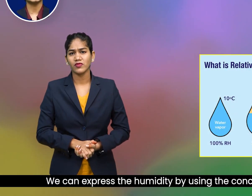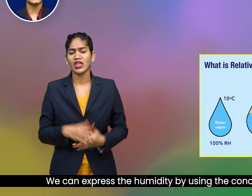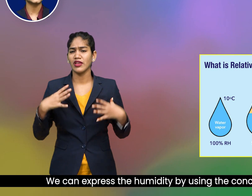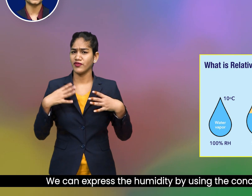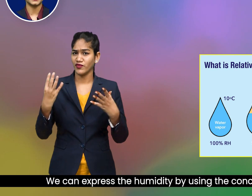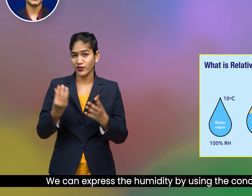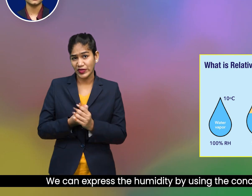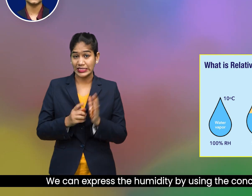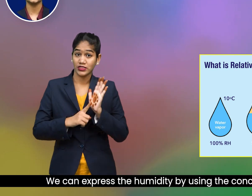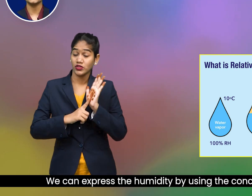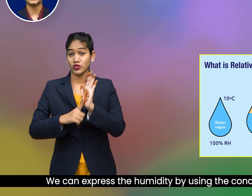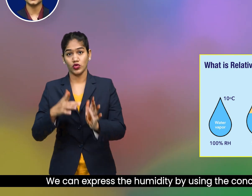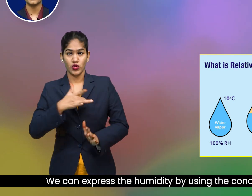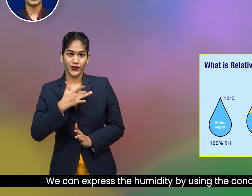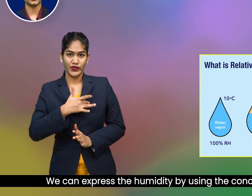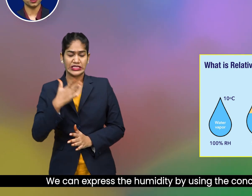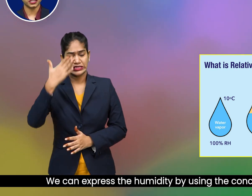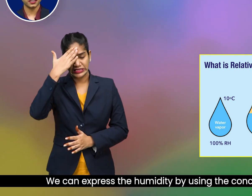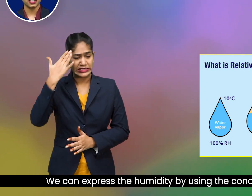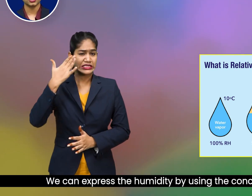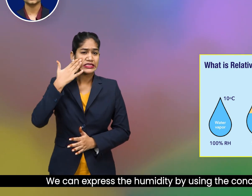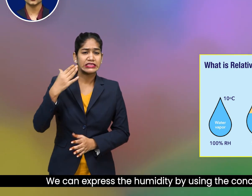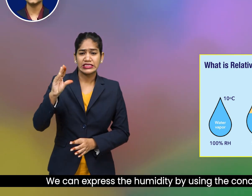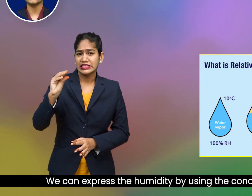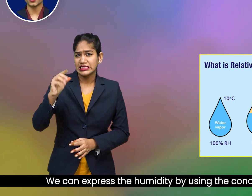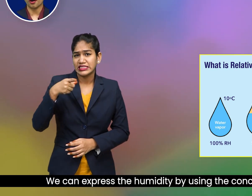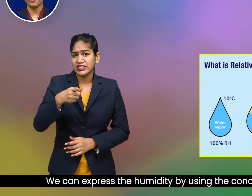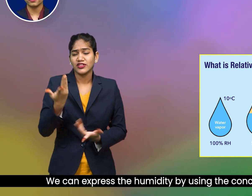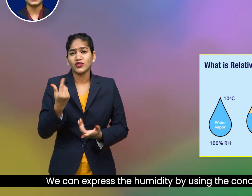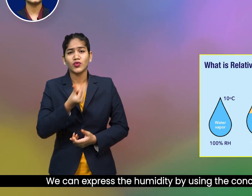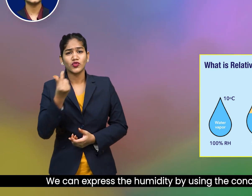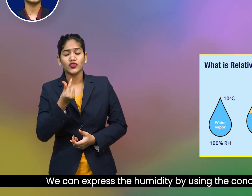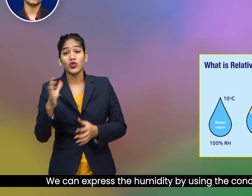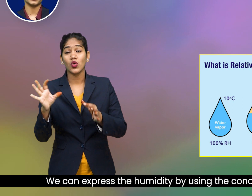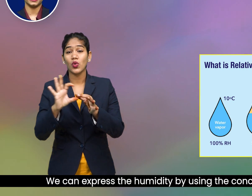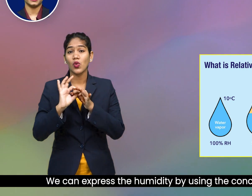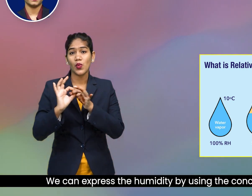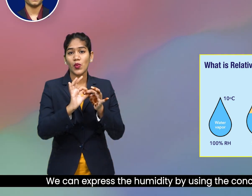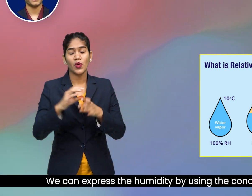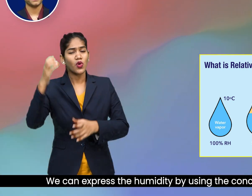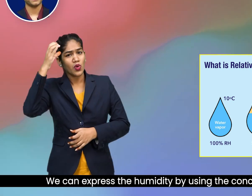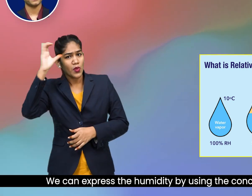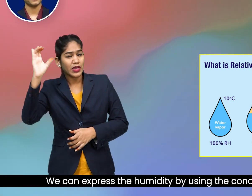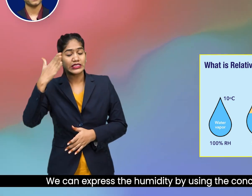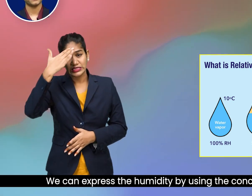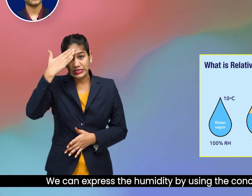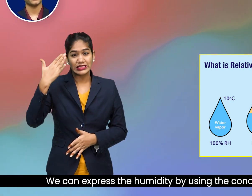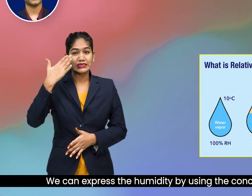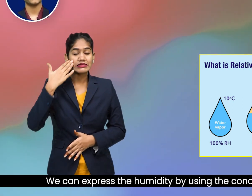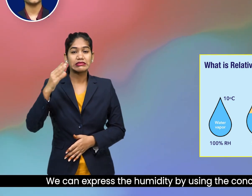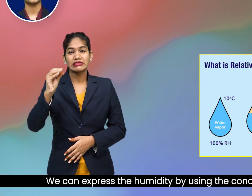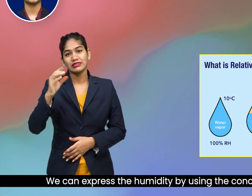We can express the humidity by using the concept of relative humidity.